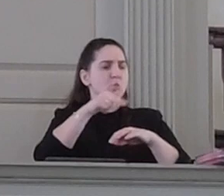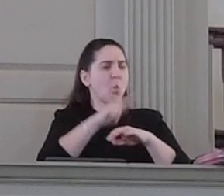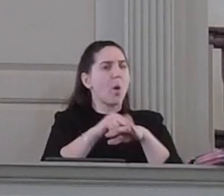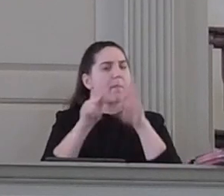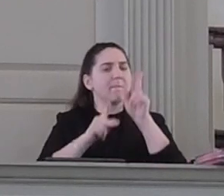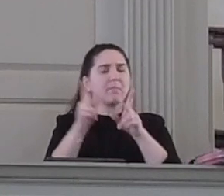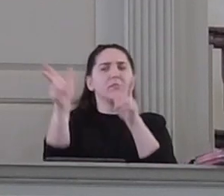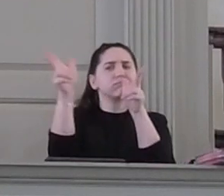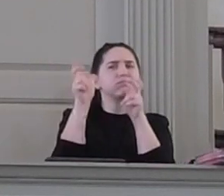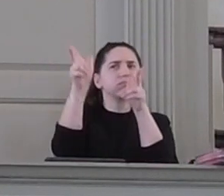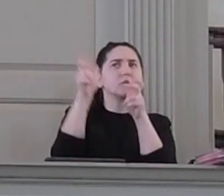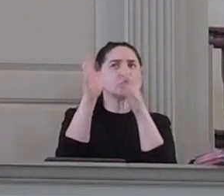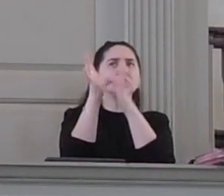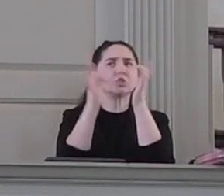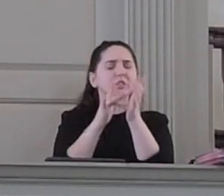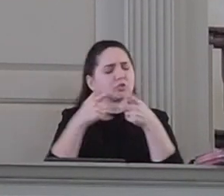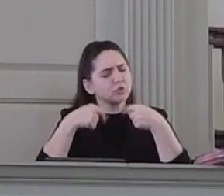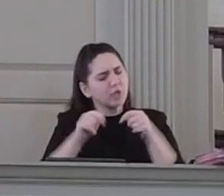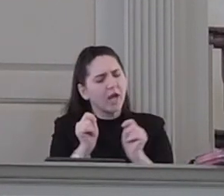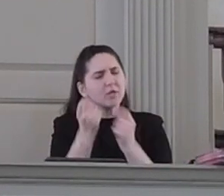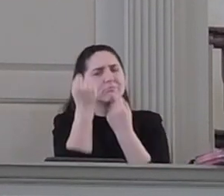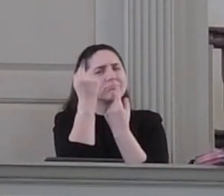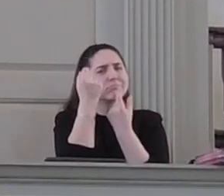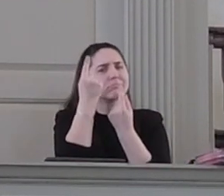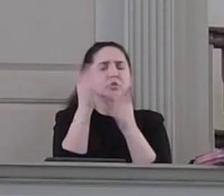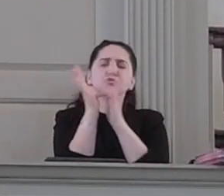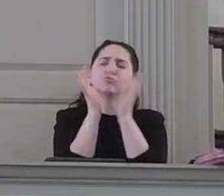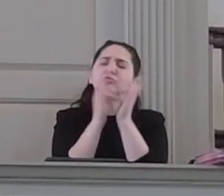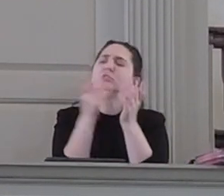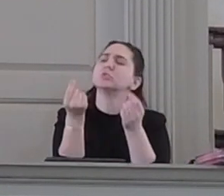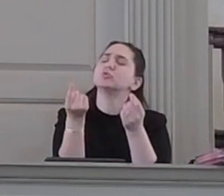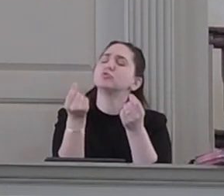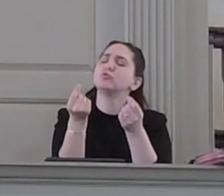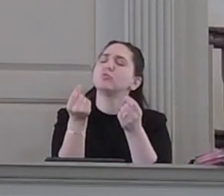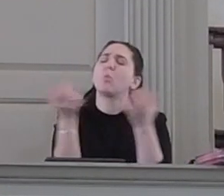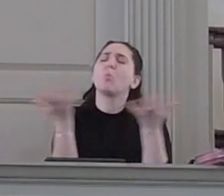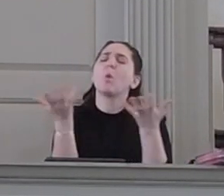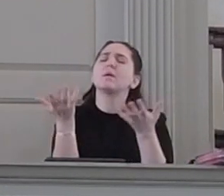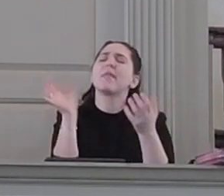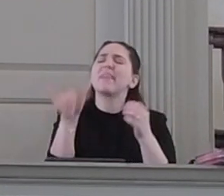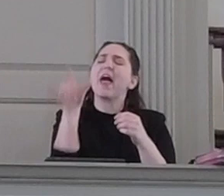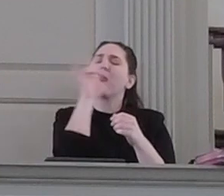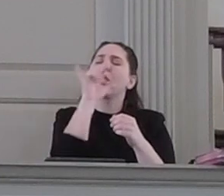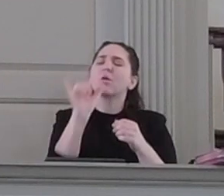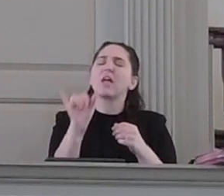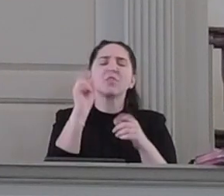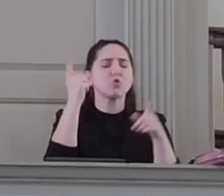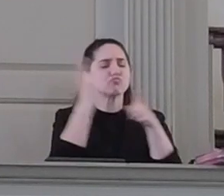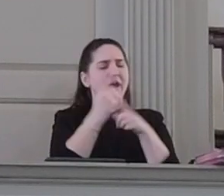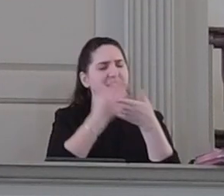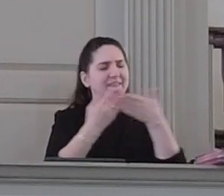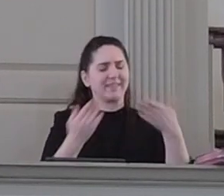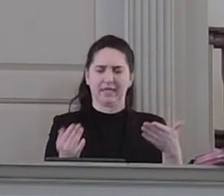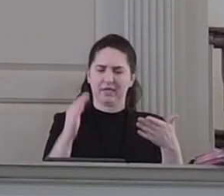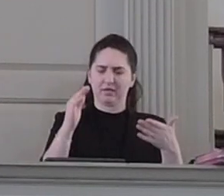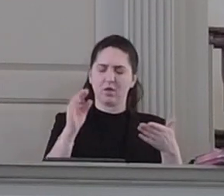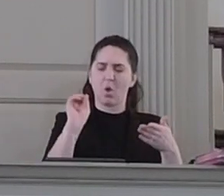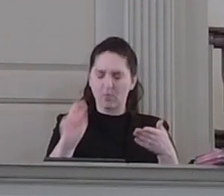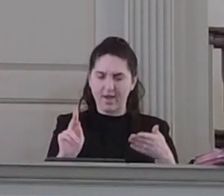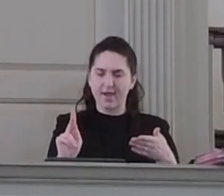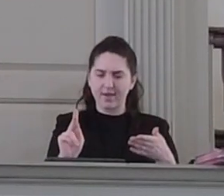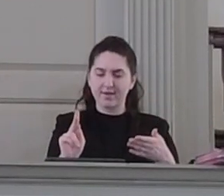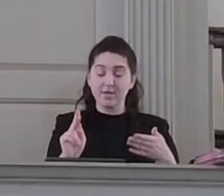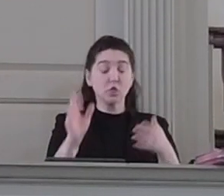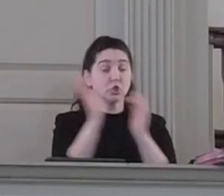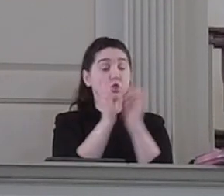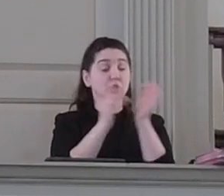to Jesus and tried to understand and tried to do the right thing. There was even the time that Jesus sent them